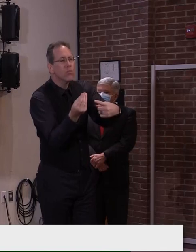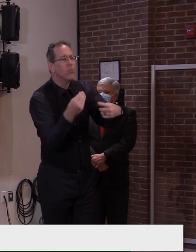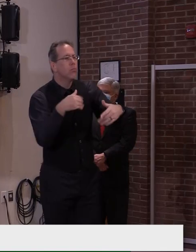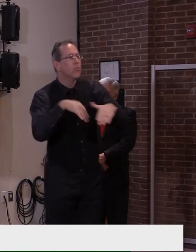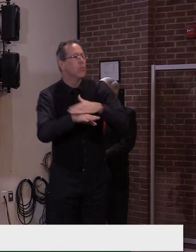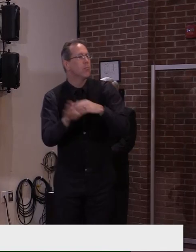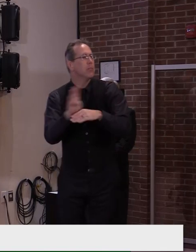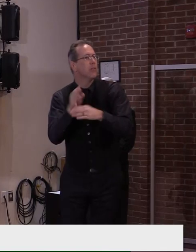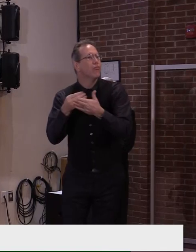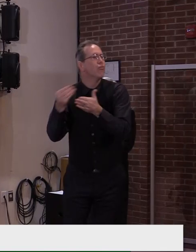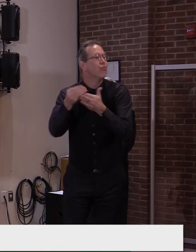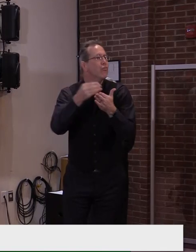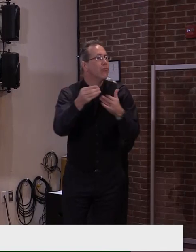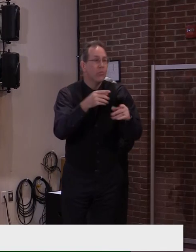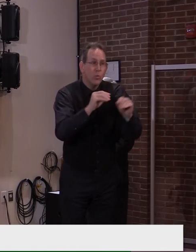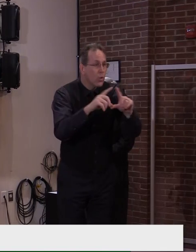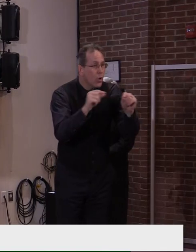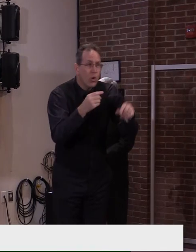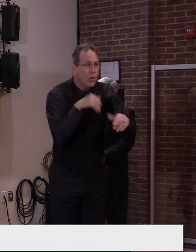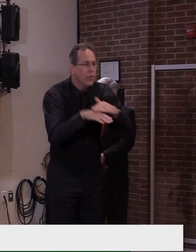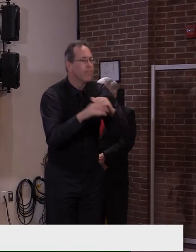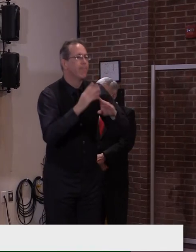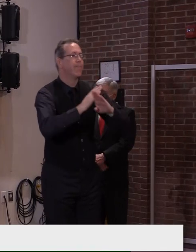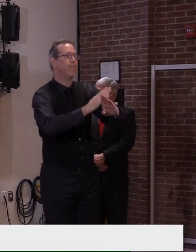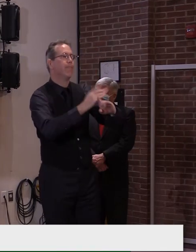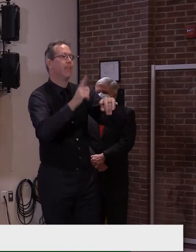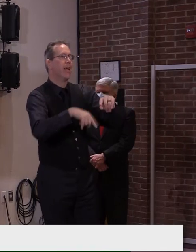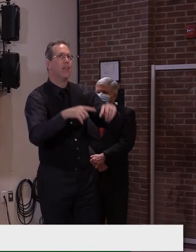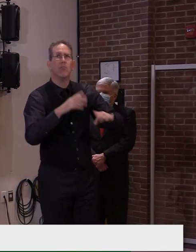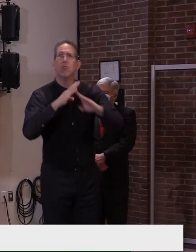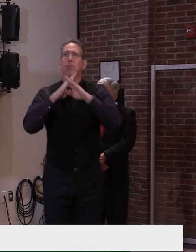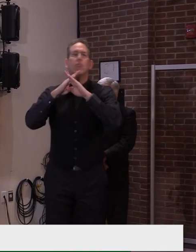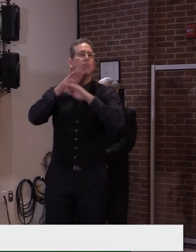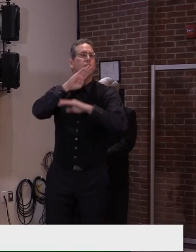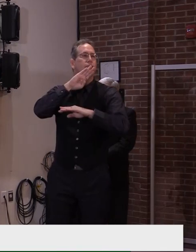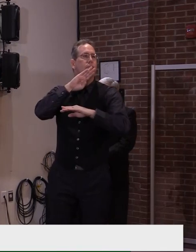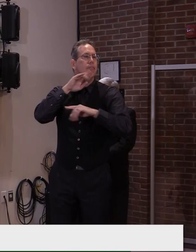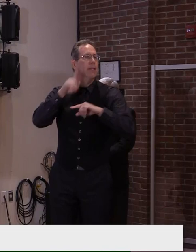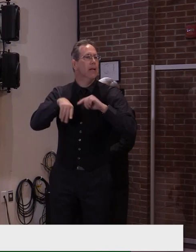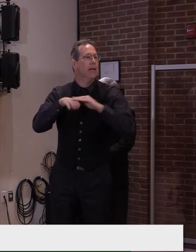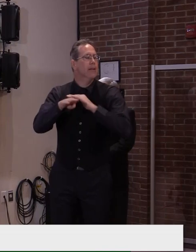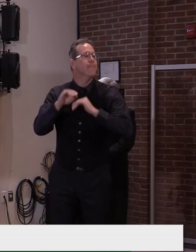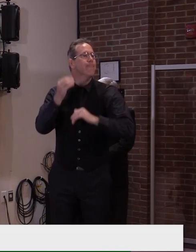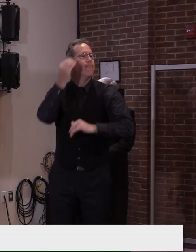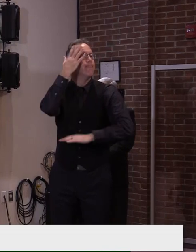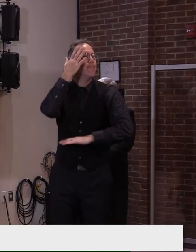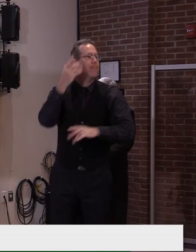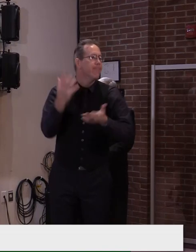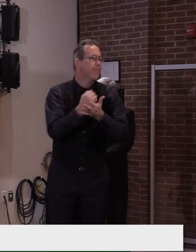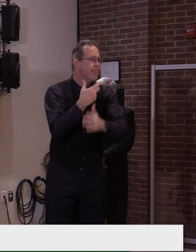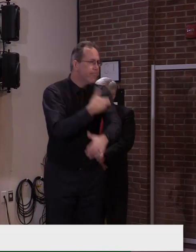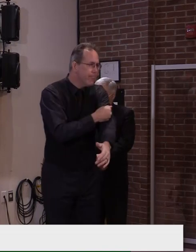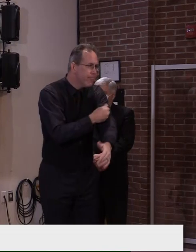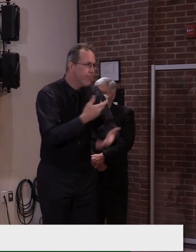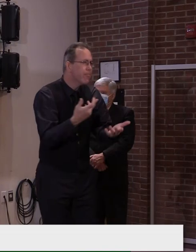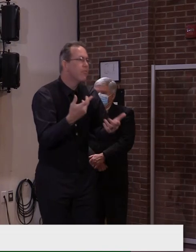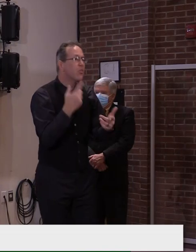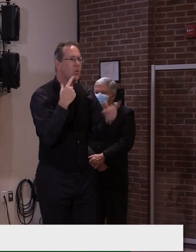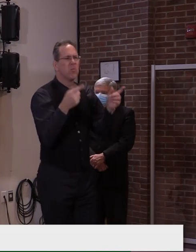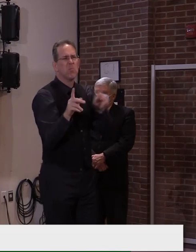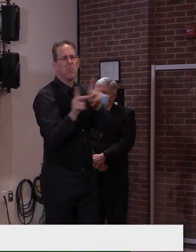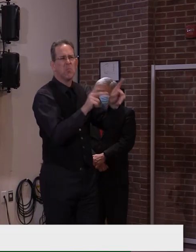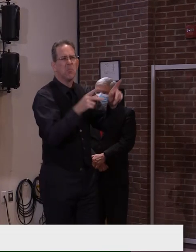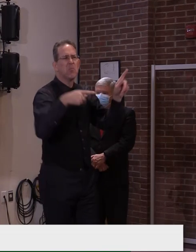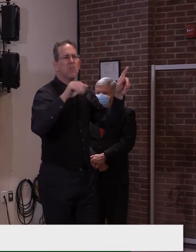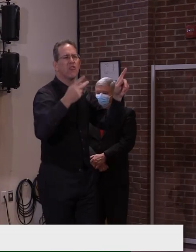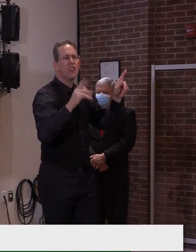works for both of us. So if there are other entities and individual businesses that have a strategy,